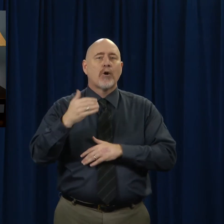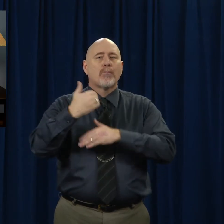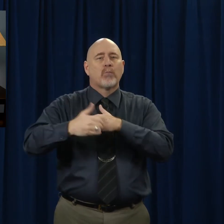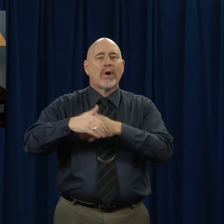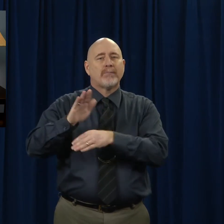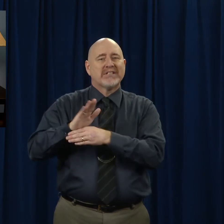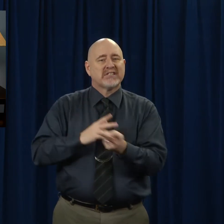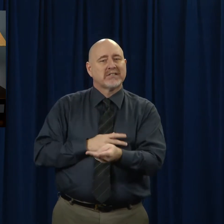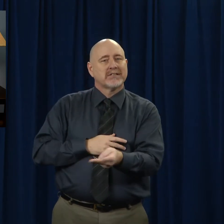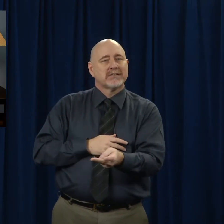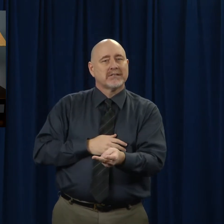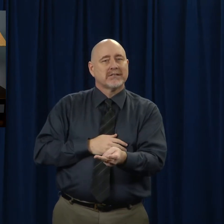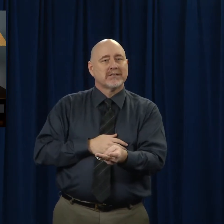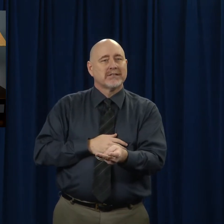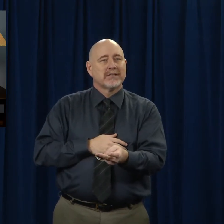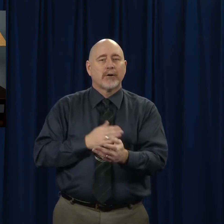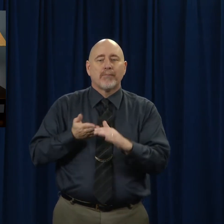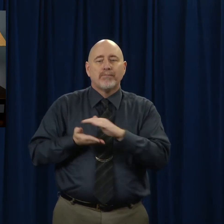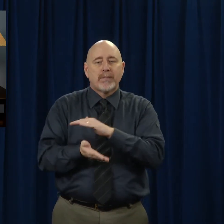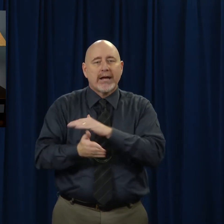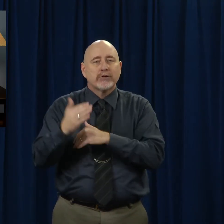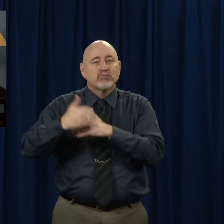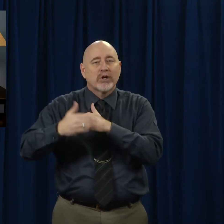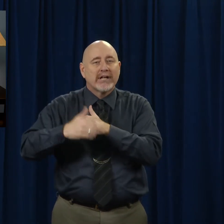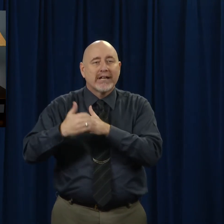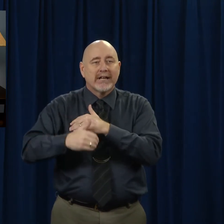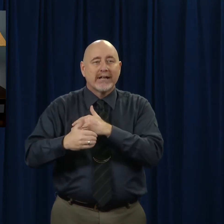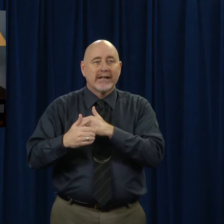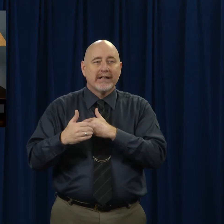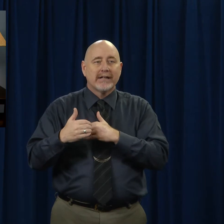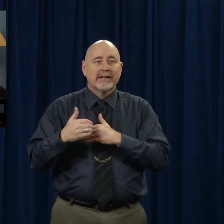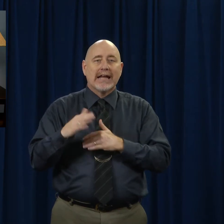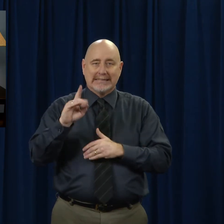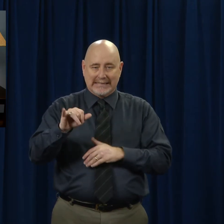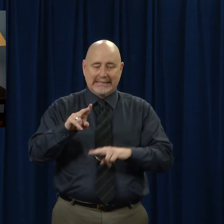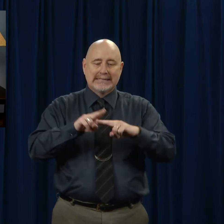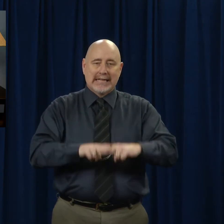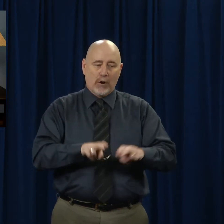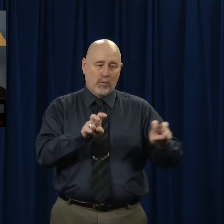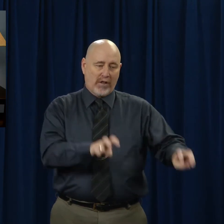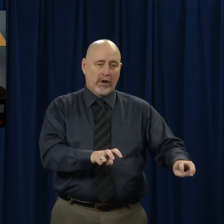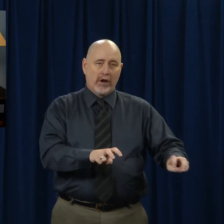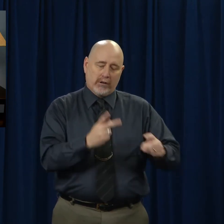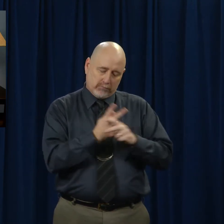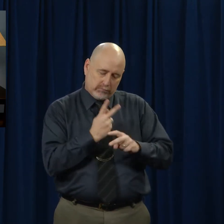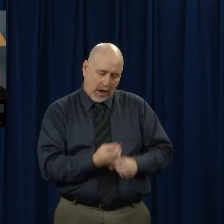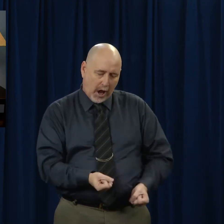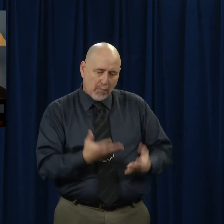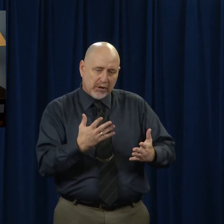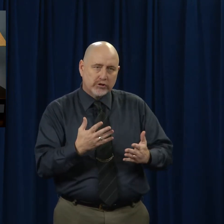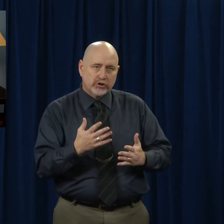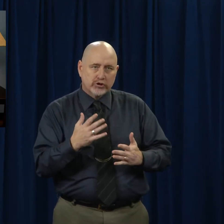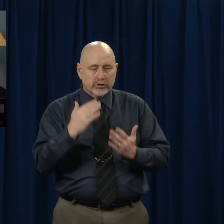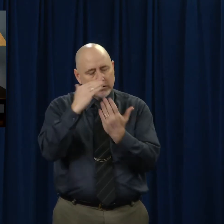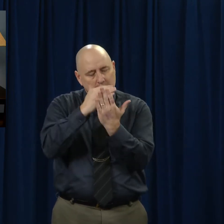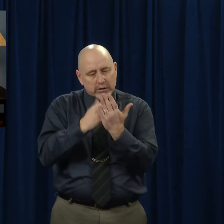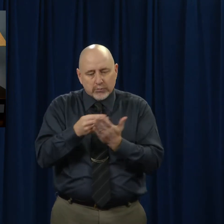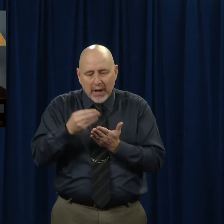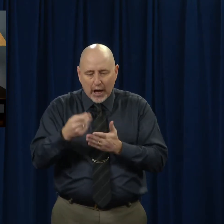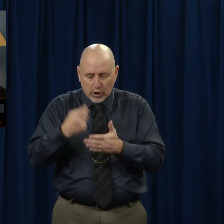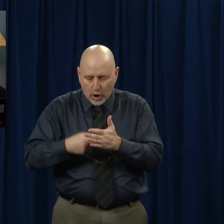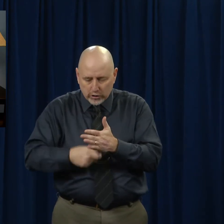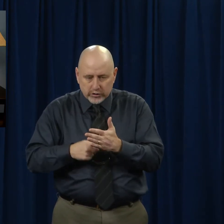bread business. They would bake bread, and Cindy sat down with her and they calculated how much the ingredients